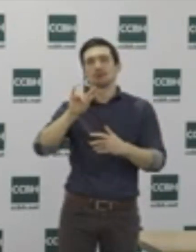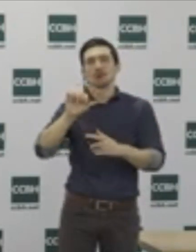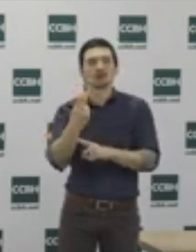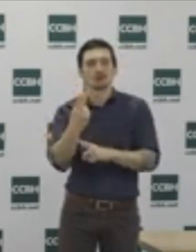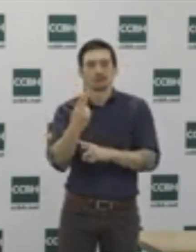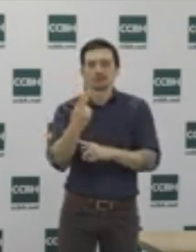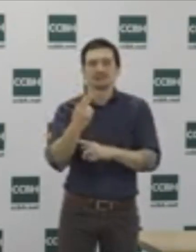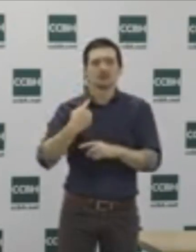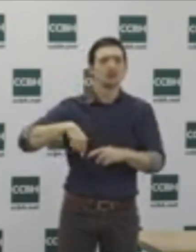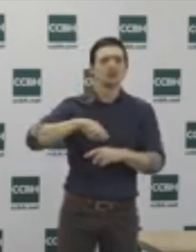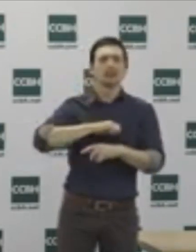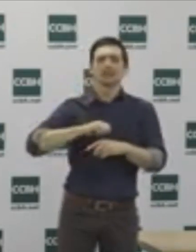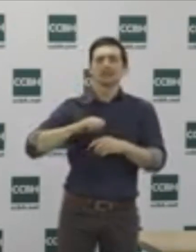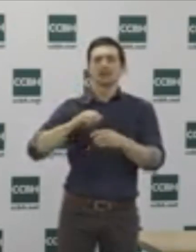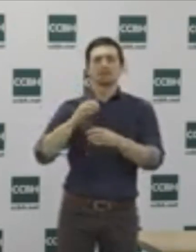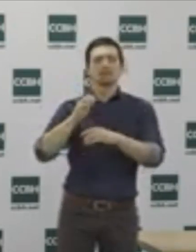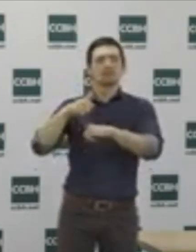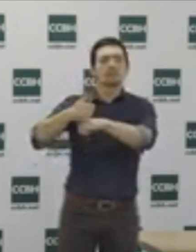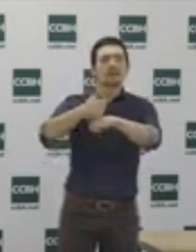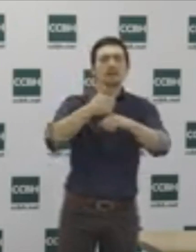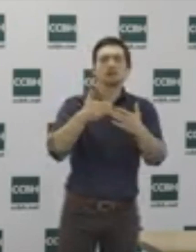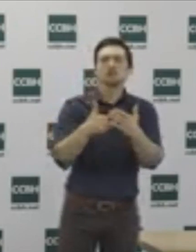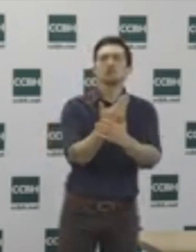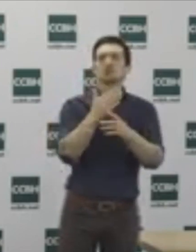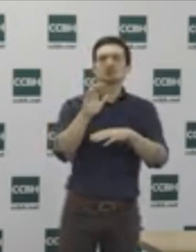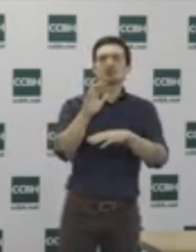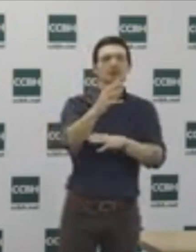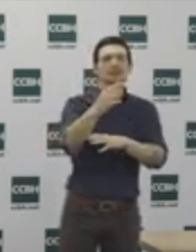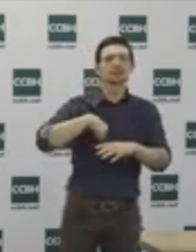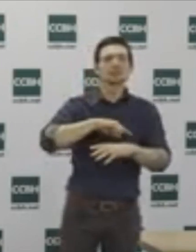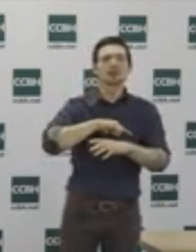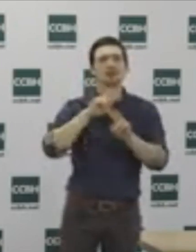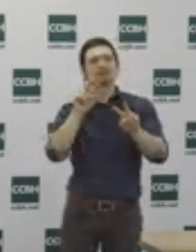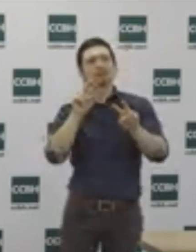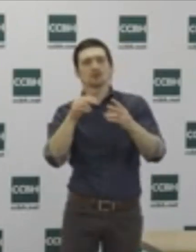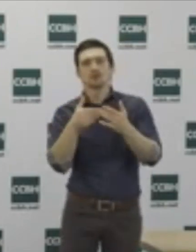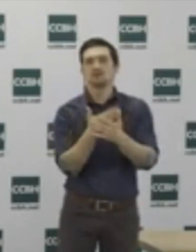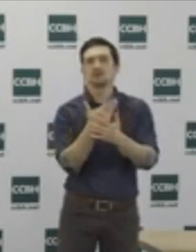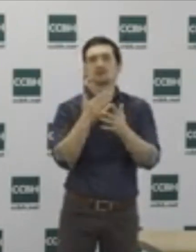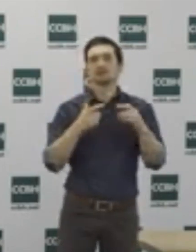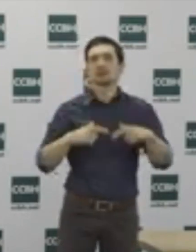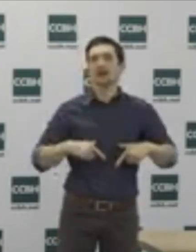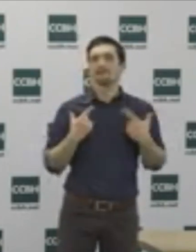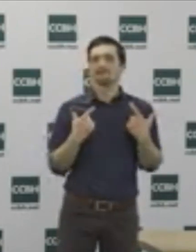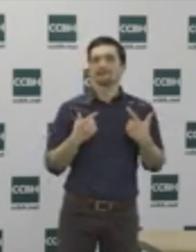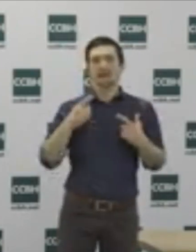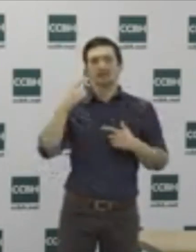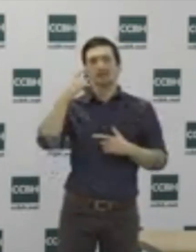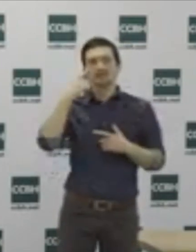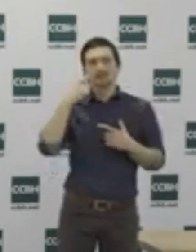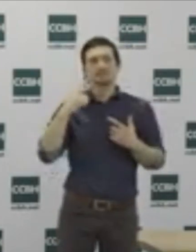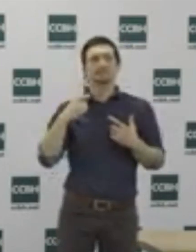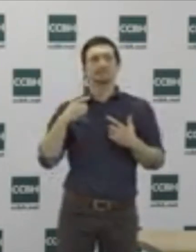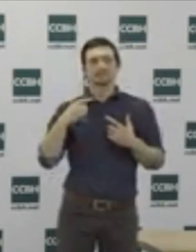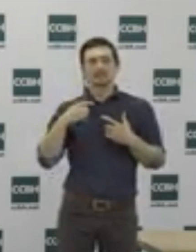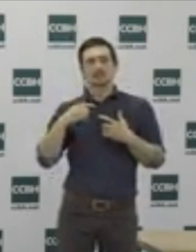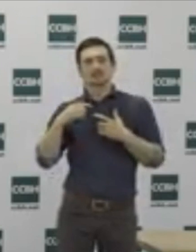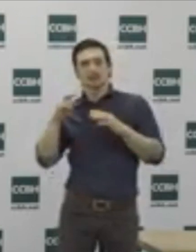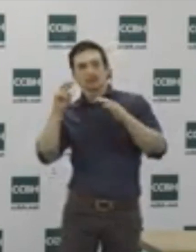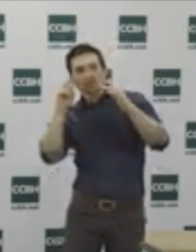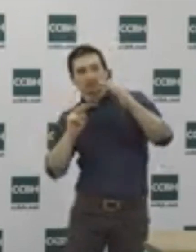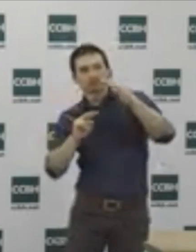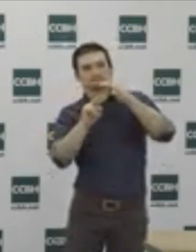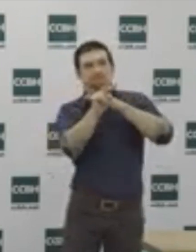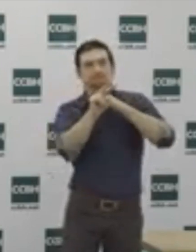us to celebrate new life, and I think that's sort of a metaphor for where we're heading as we get through COVID. And